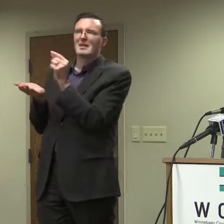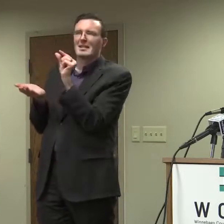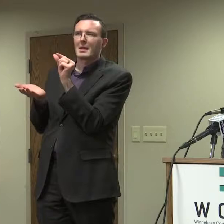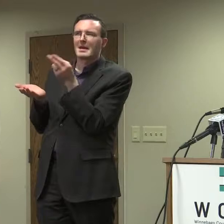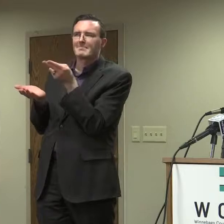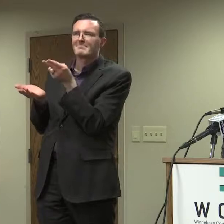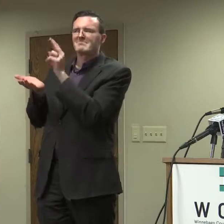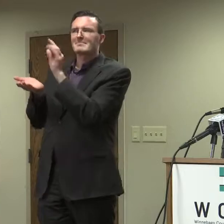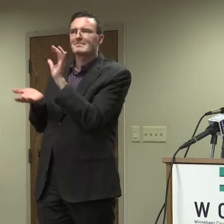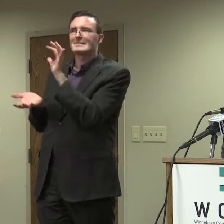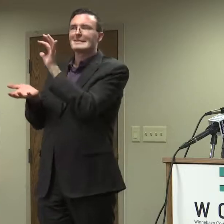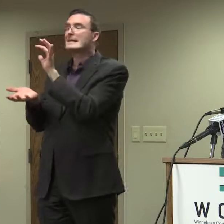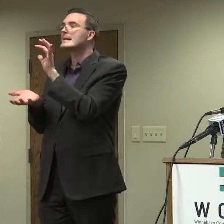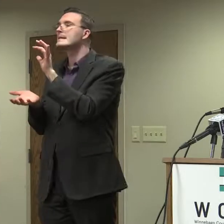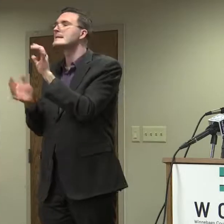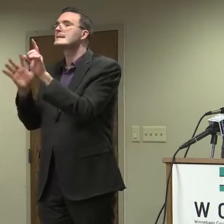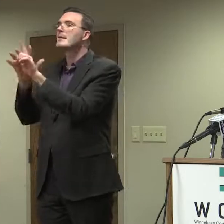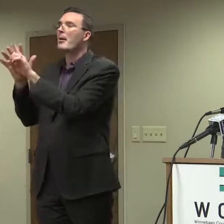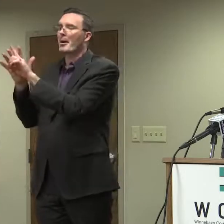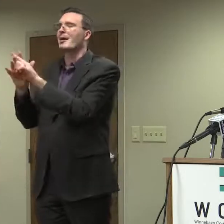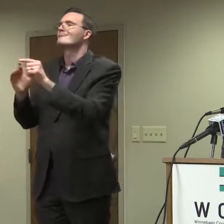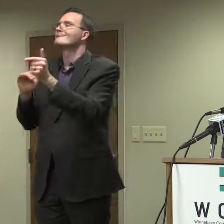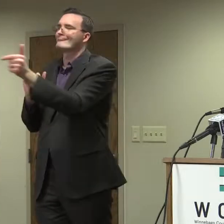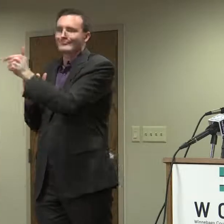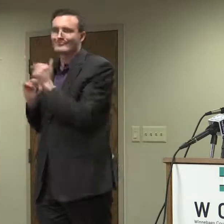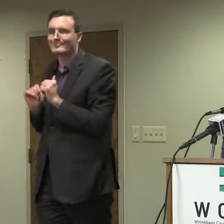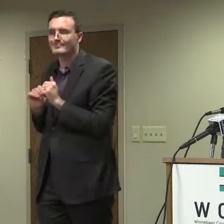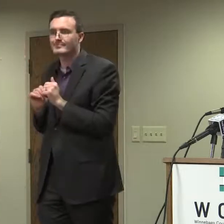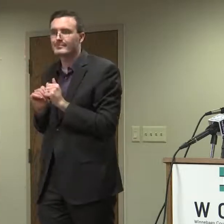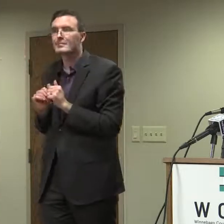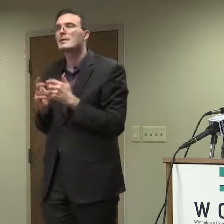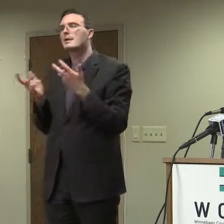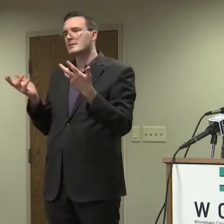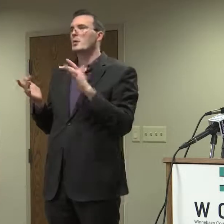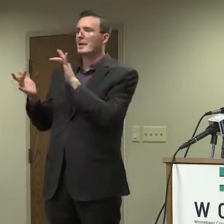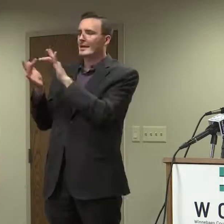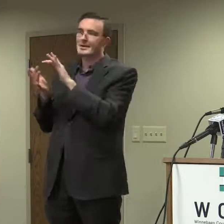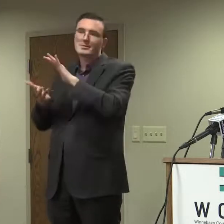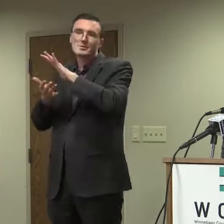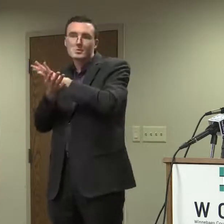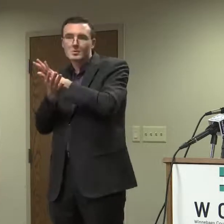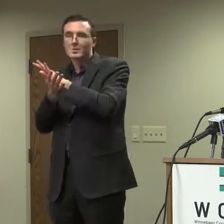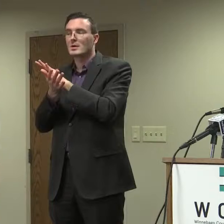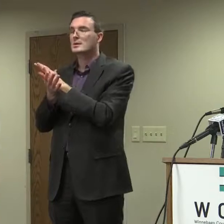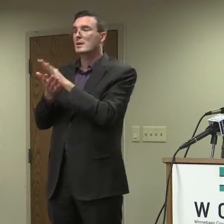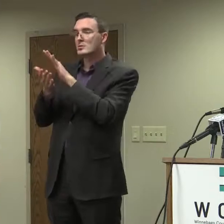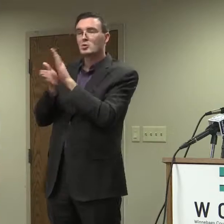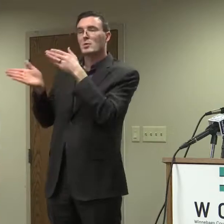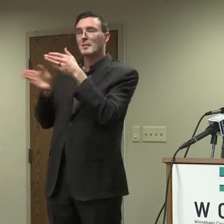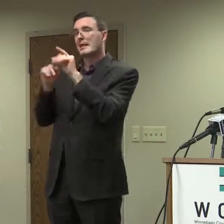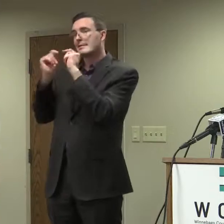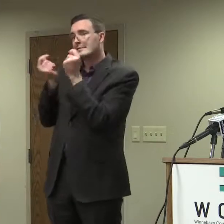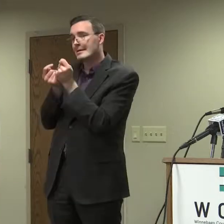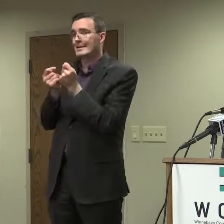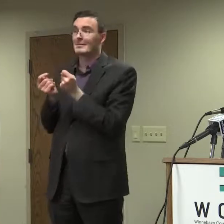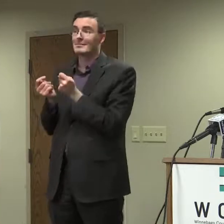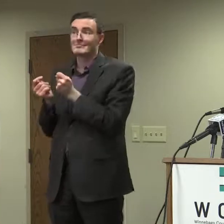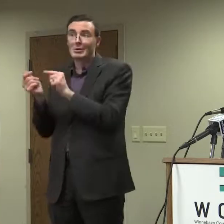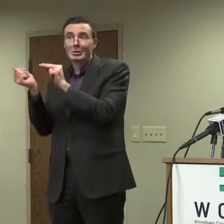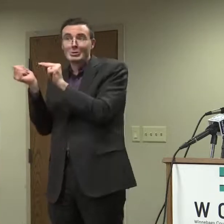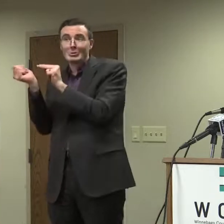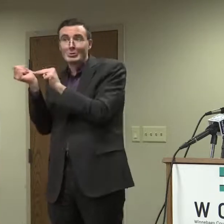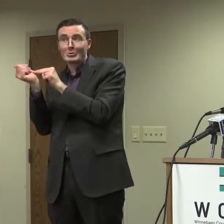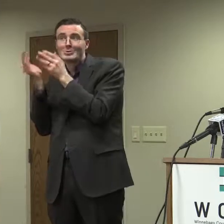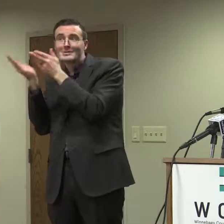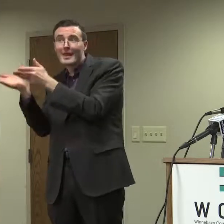districts first. We work with the school planning teams at each of those locations, and we do rely on the school nurses and any support staff